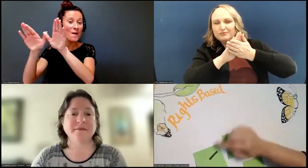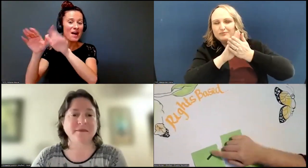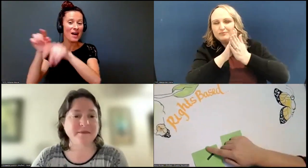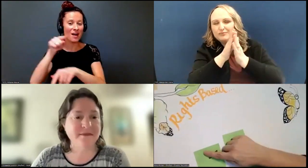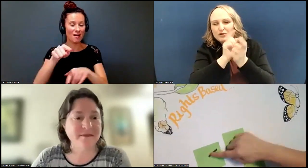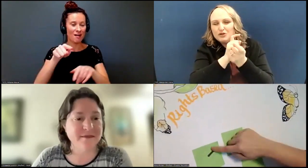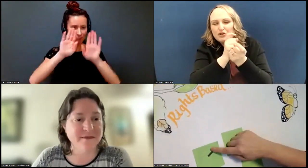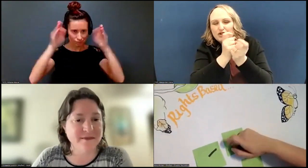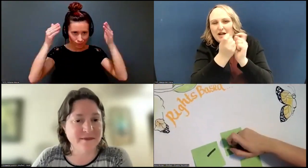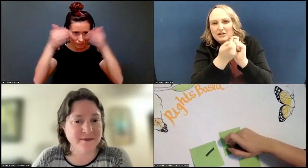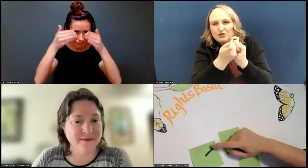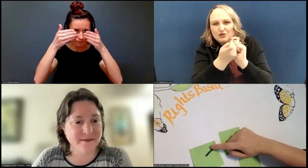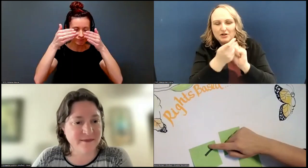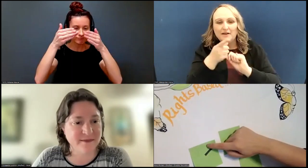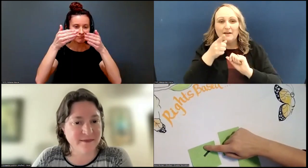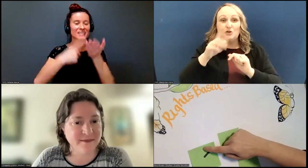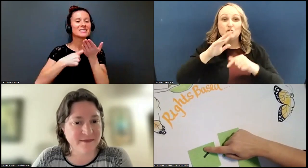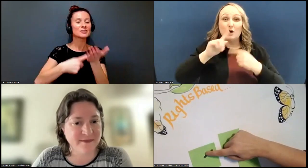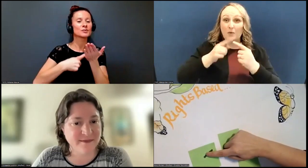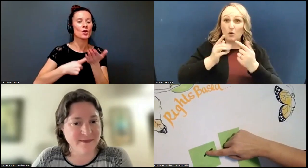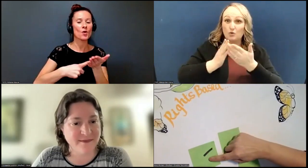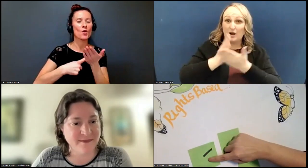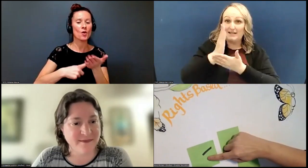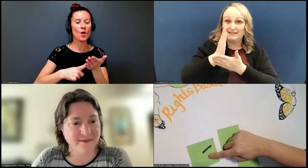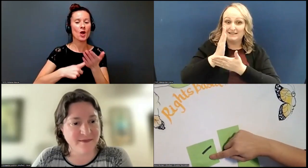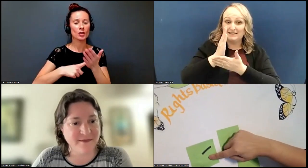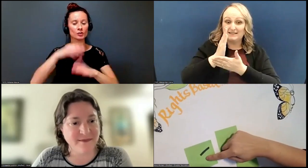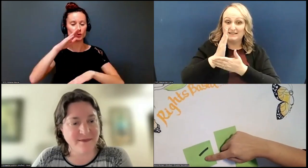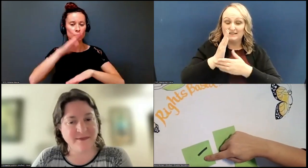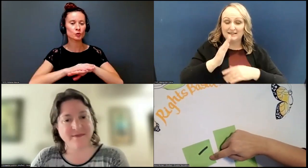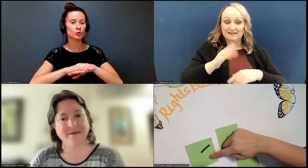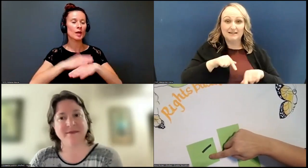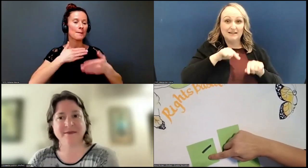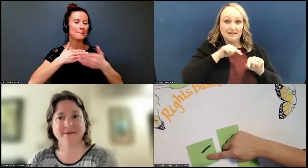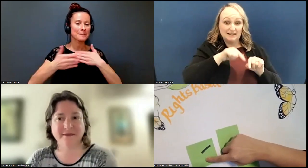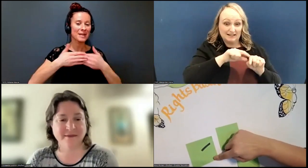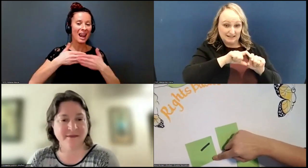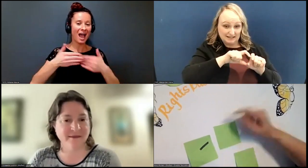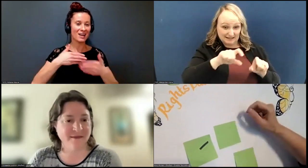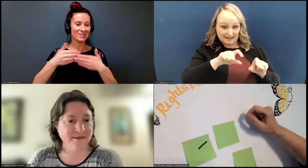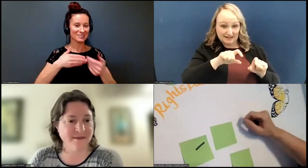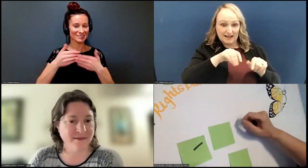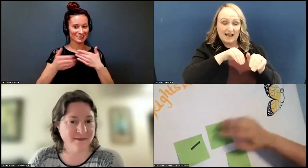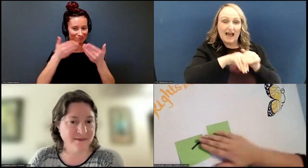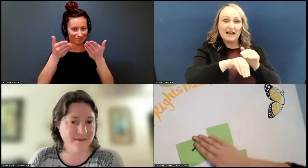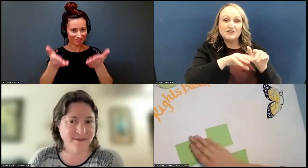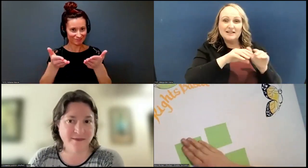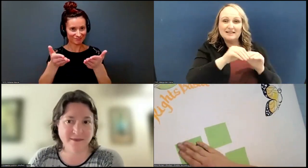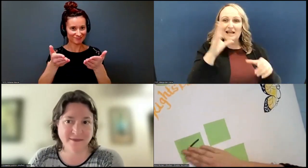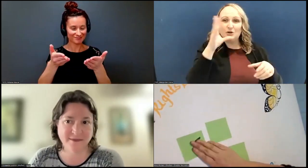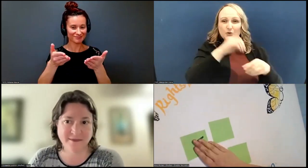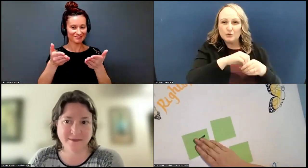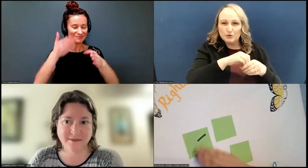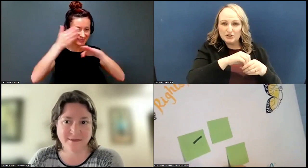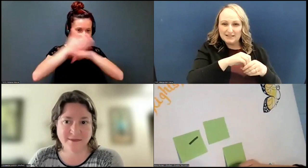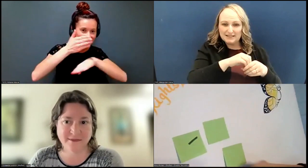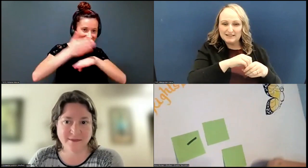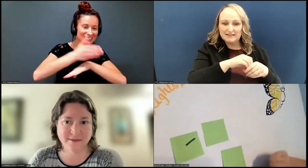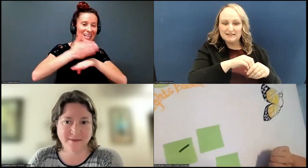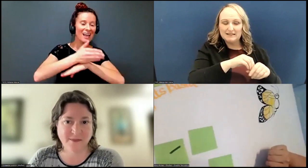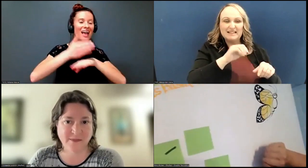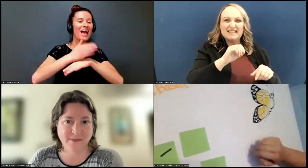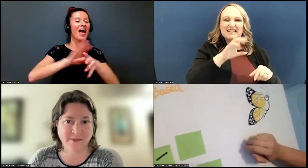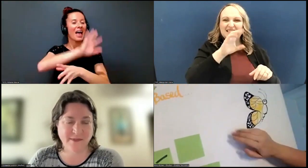rights-based framework. And these little notes say embedding access and inclusion in the ECE and CYC training. And so there's a budget